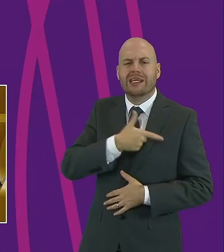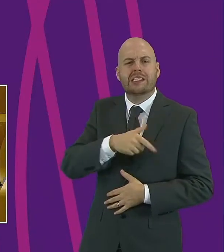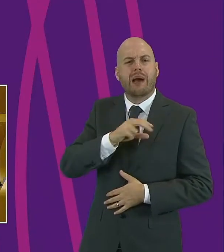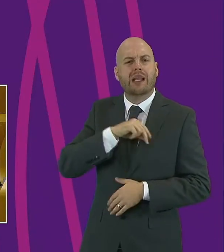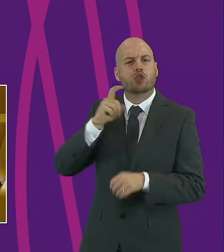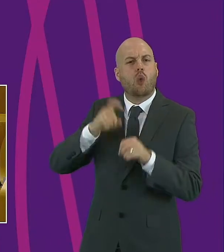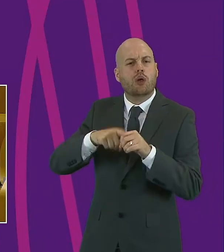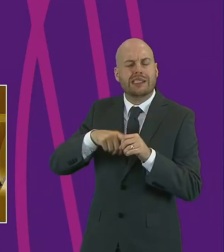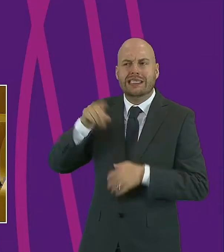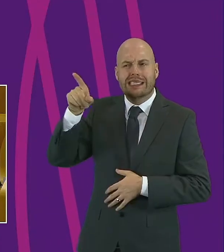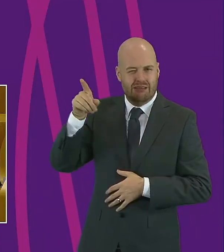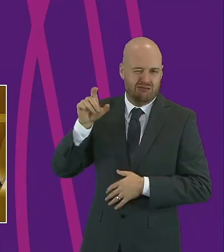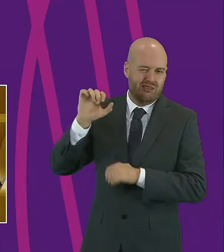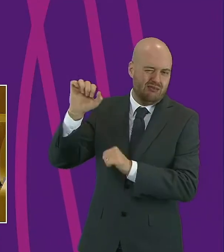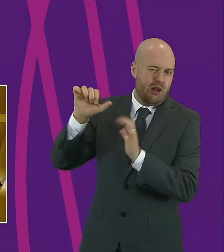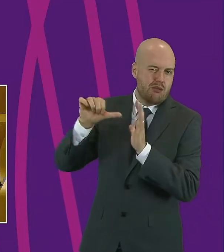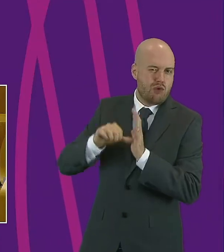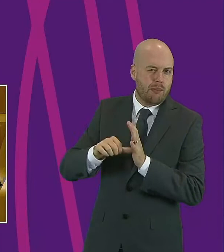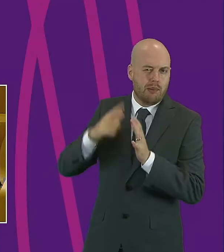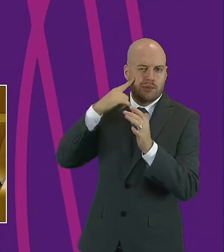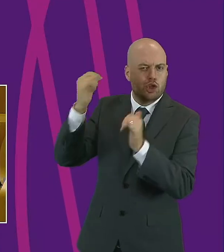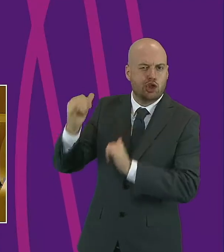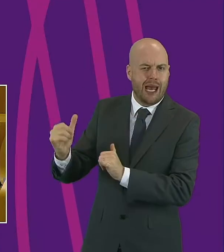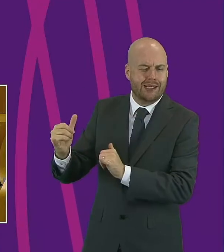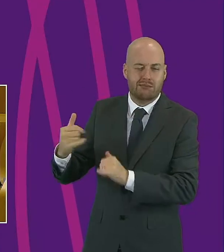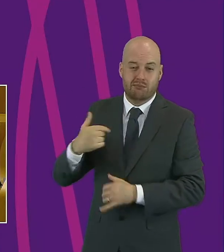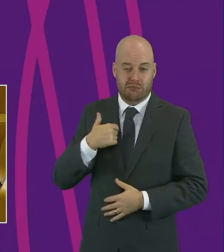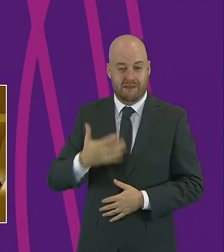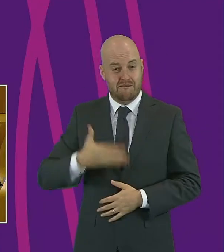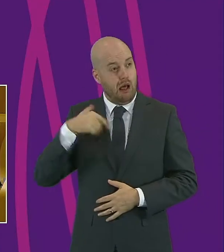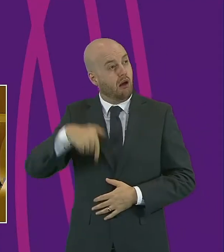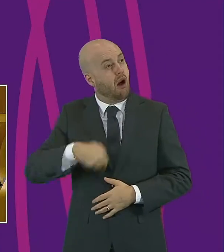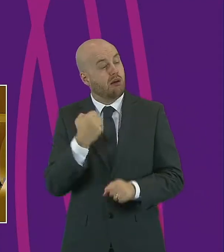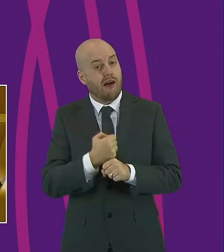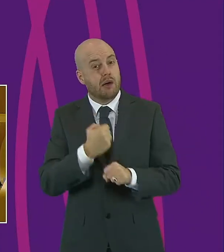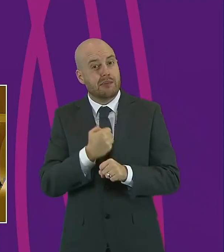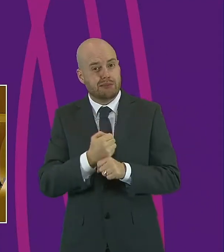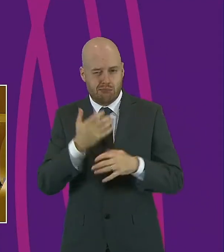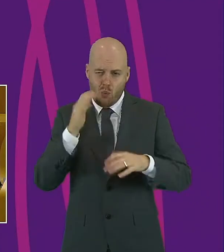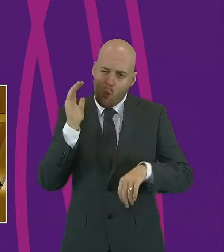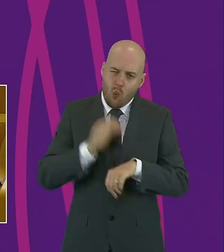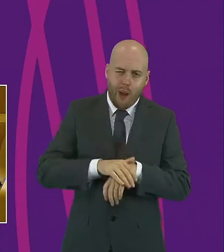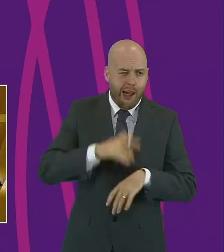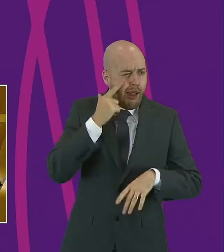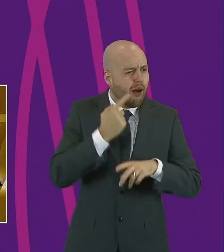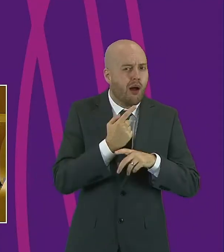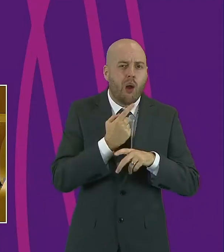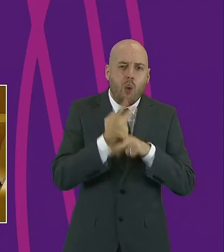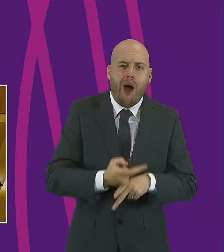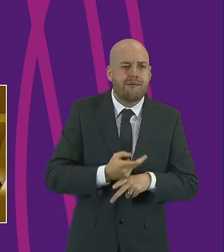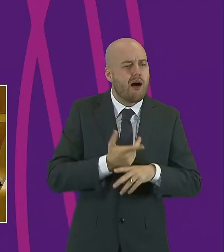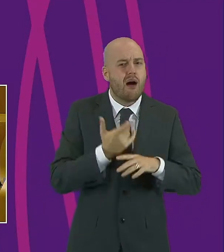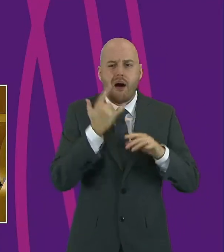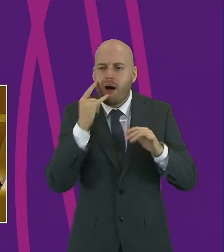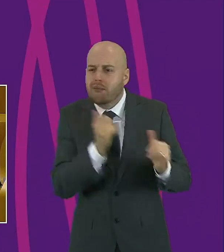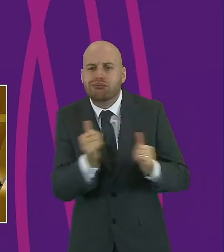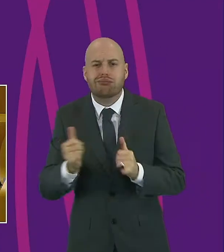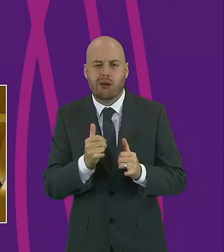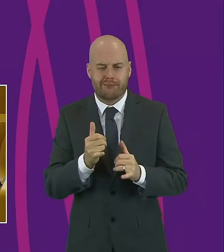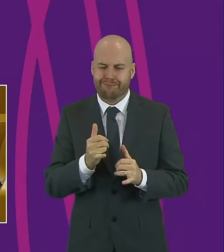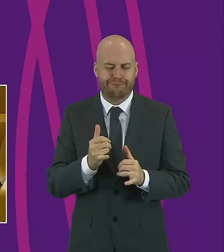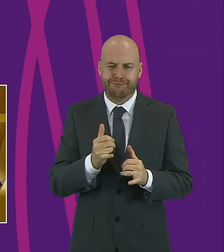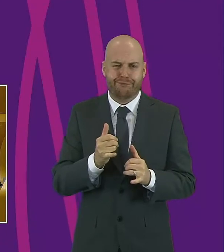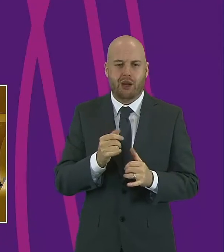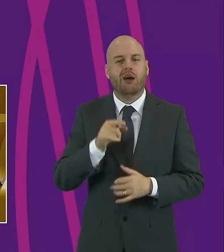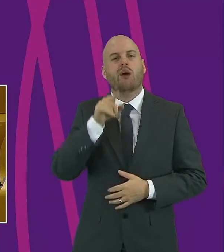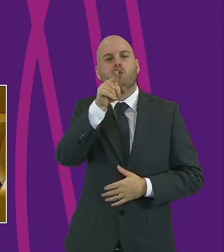little confidence that the government is on top of this. If the First Minister focused a little bit more on the international border than the English border, we